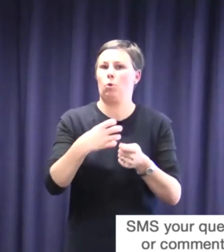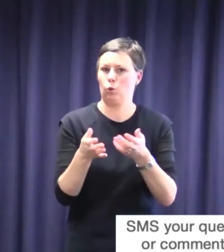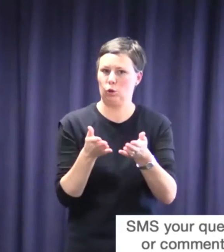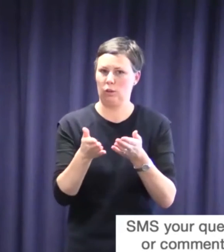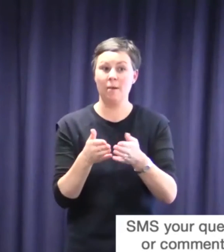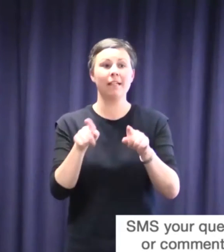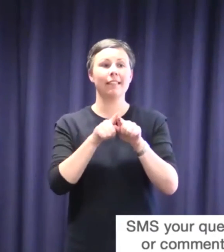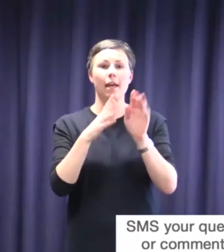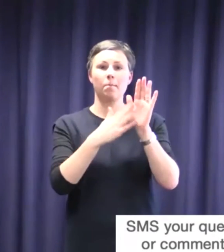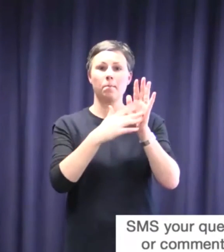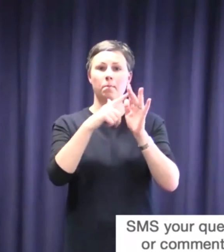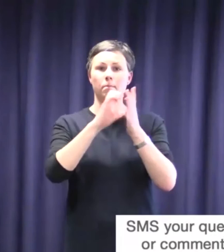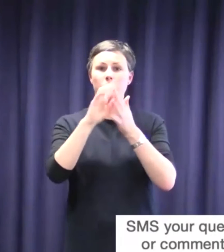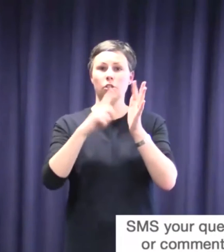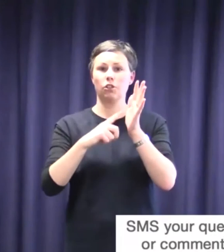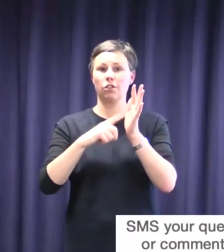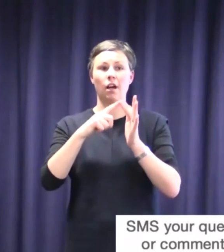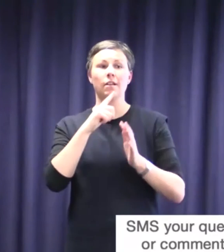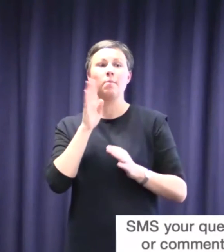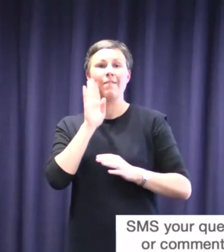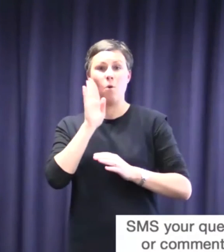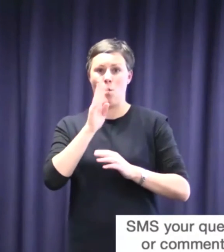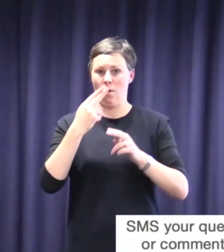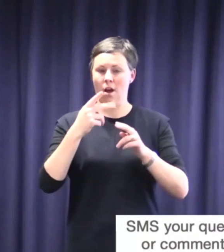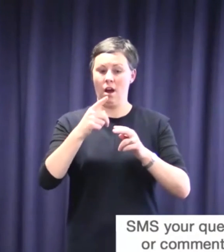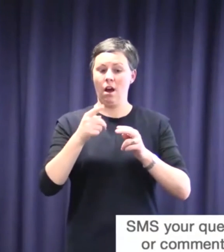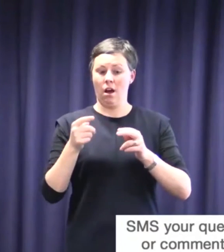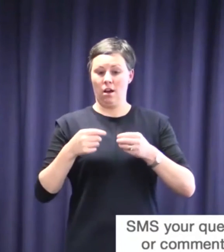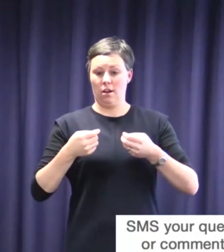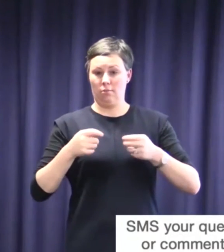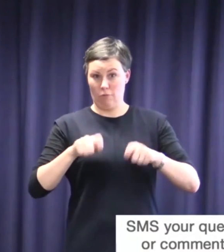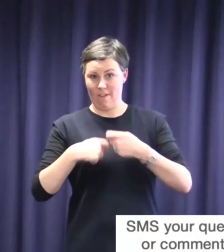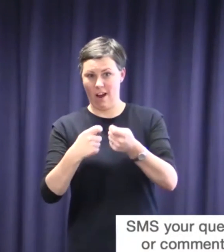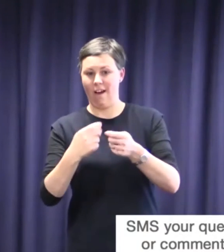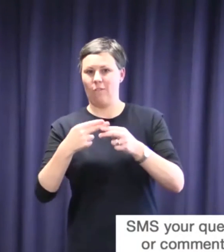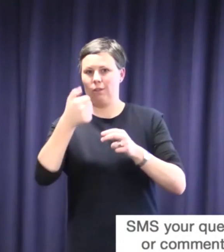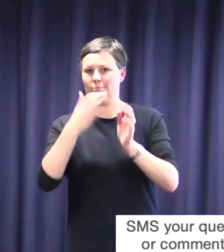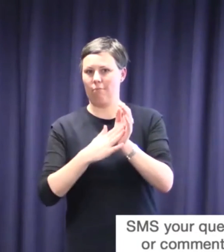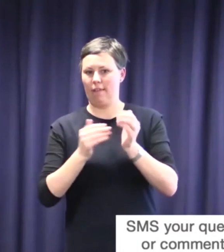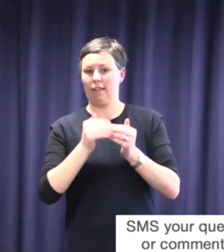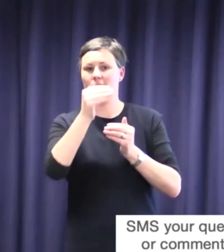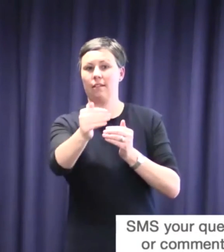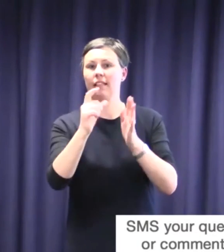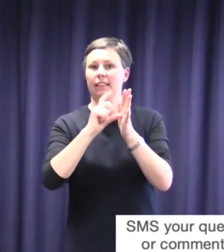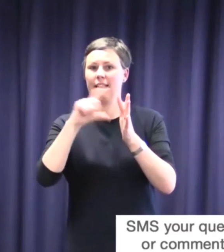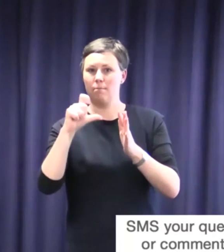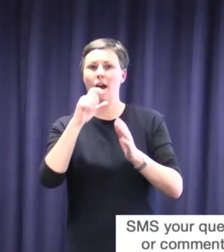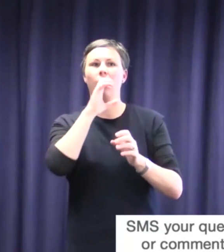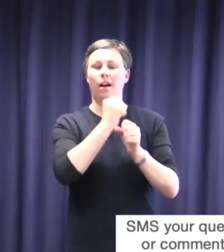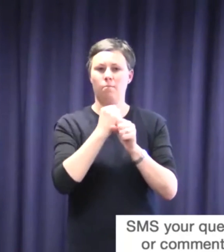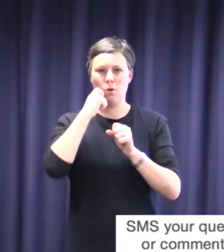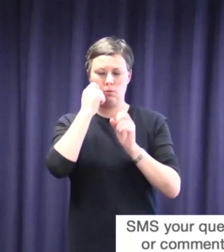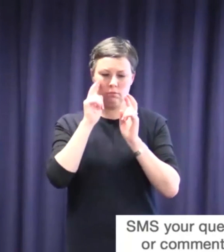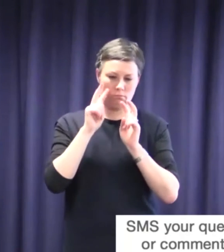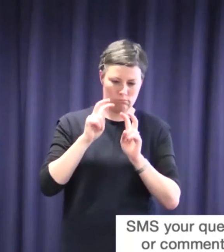to be a review in 6 months, and that's come from DSS. So they will reassess the situation